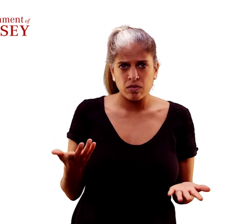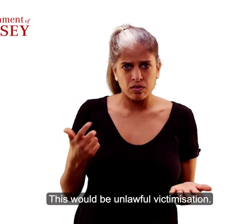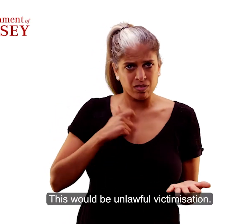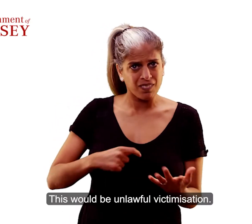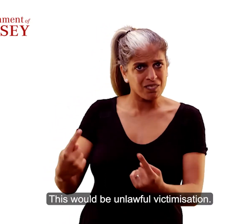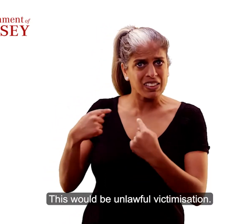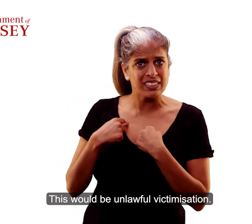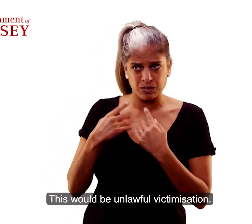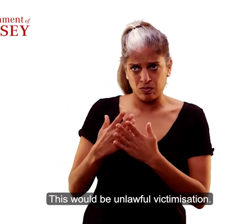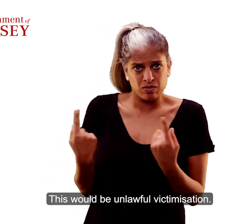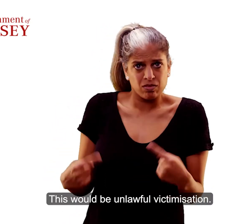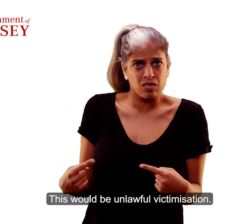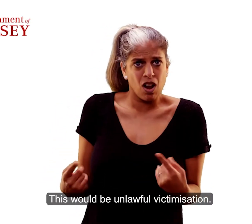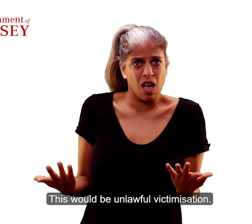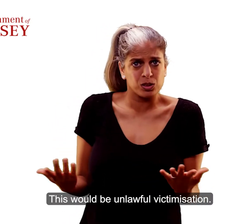This would be unlawful victimisation.